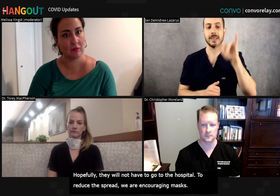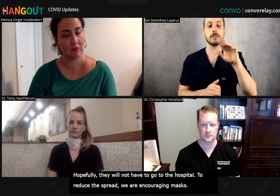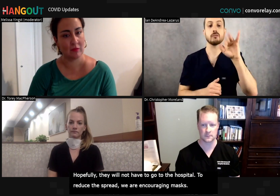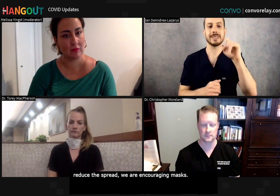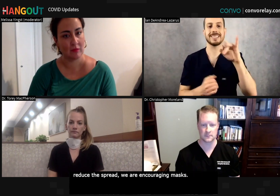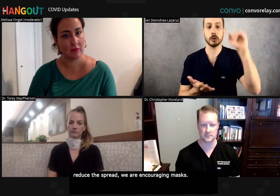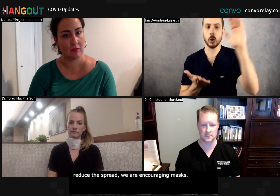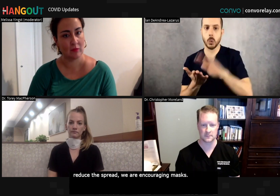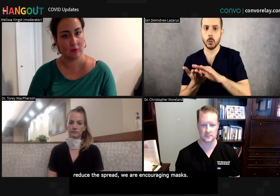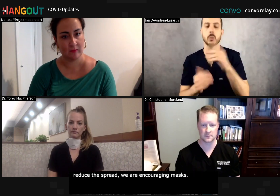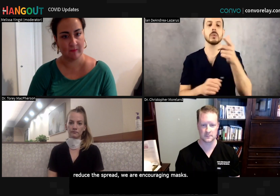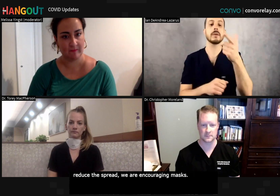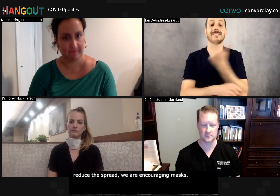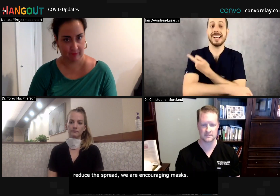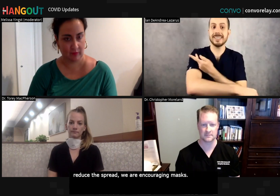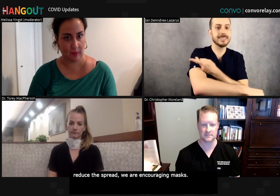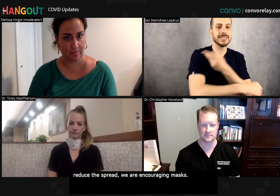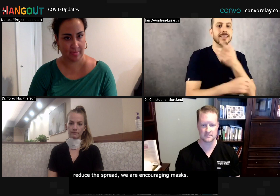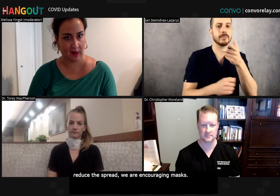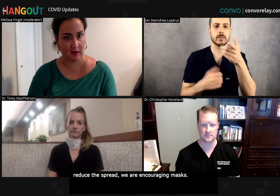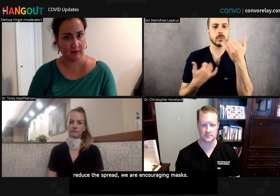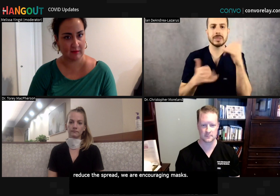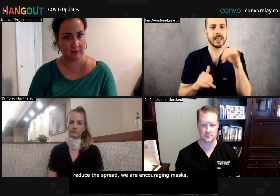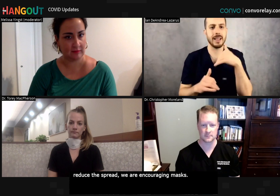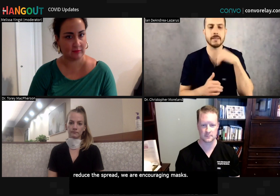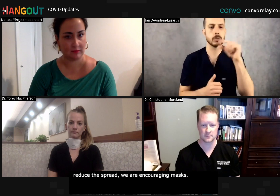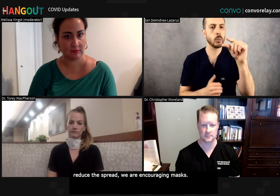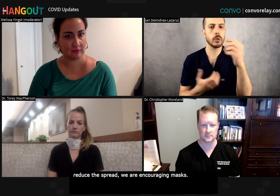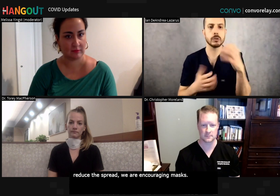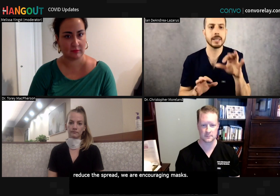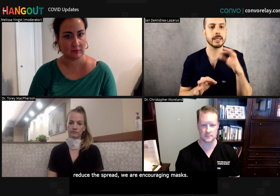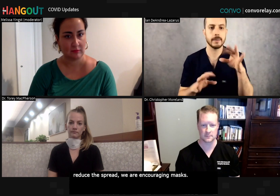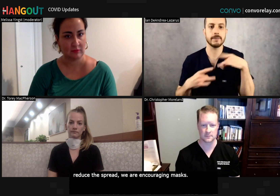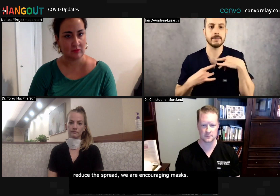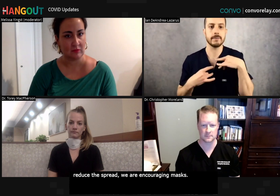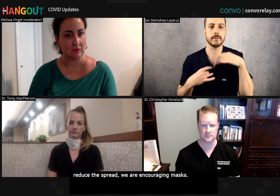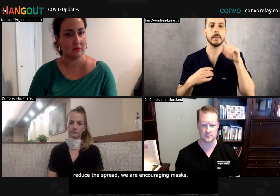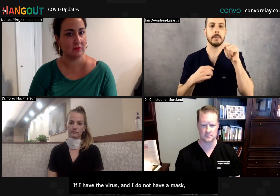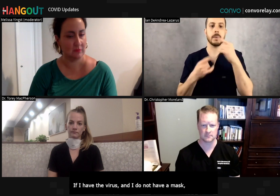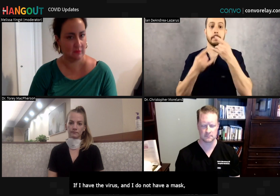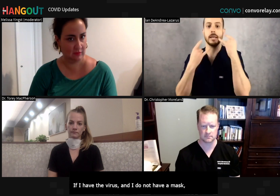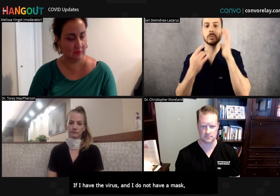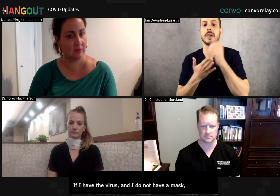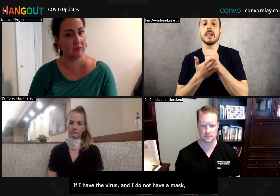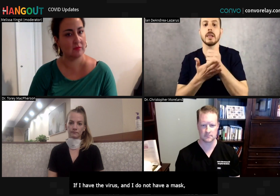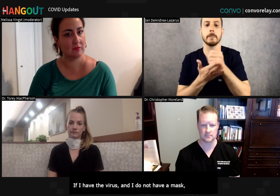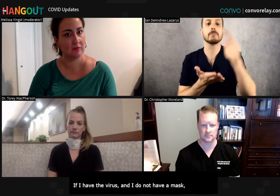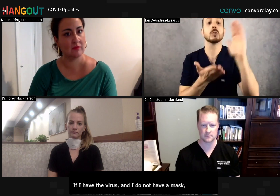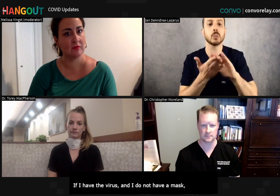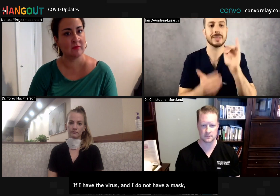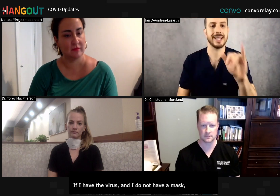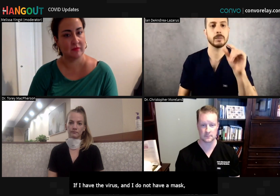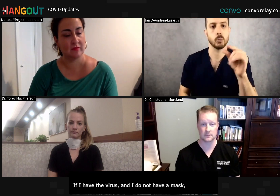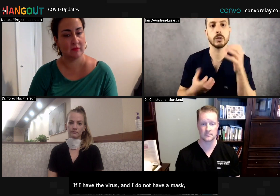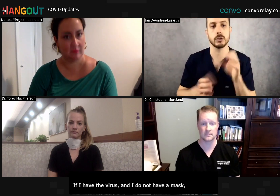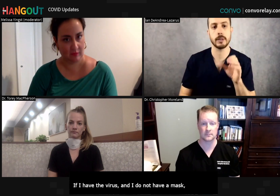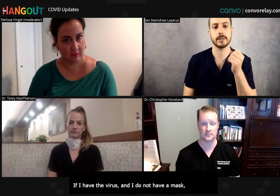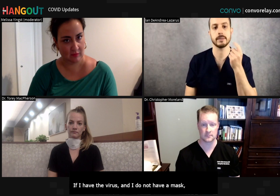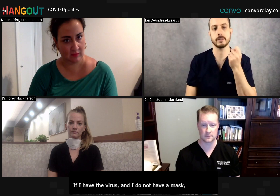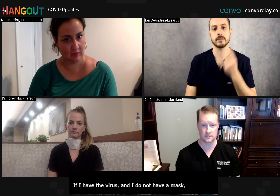couldn't have the vaccination and they could die. So we're trying to reduce that. So getting vaccinated is a small chance you'll get it and transmit it, and